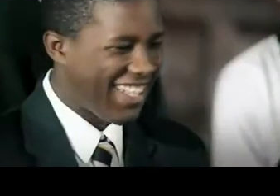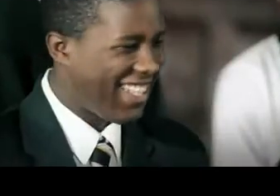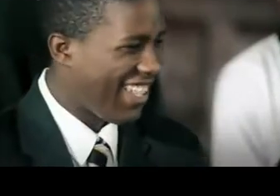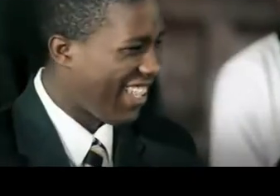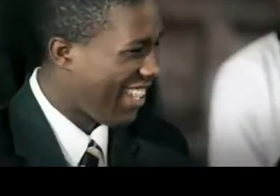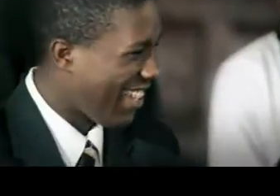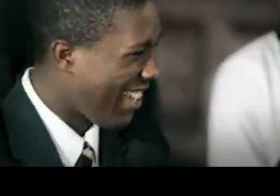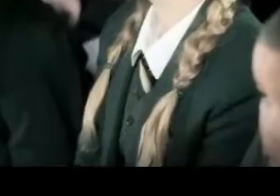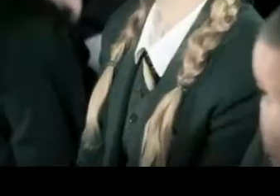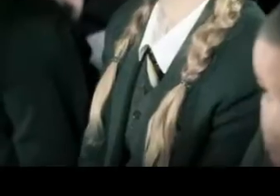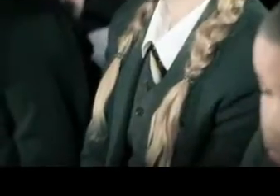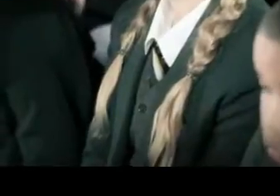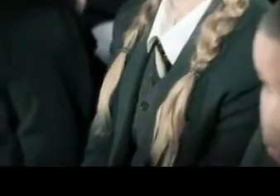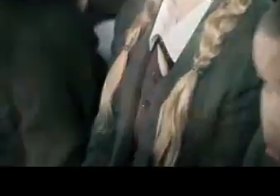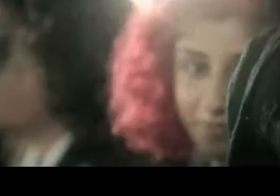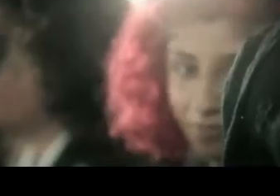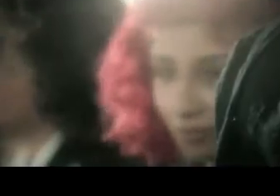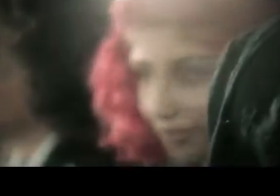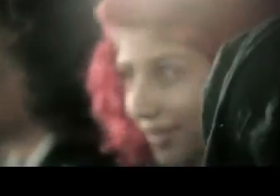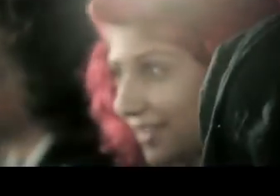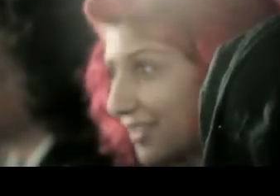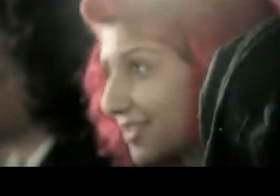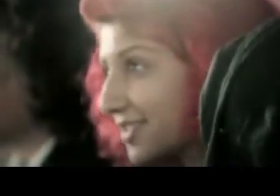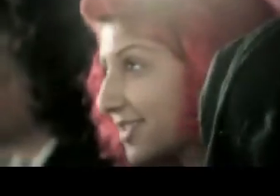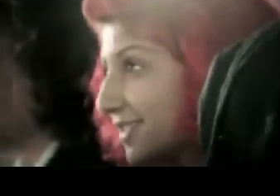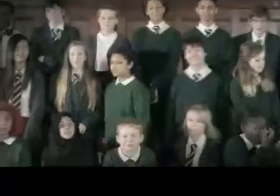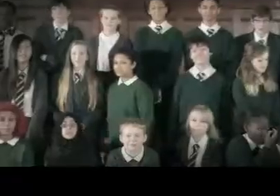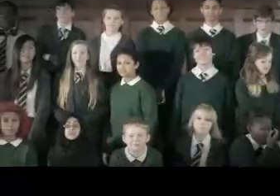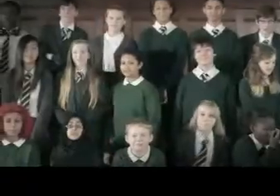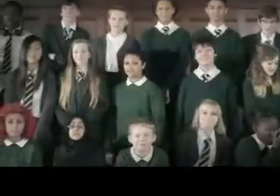are the ones that respect difference.